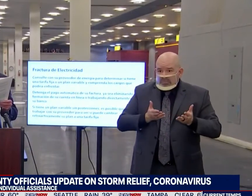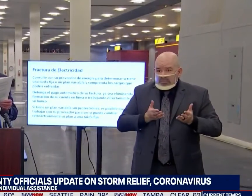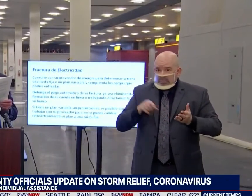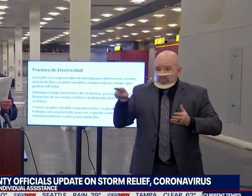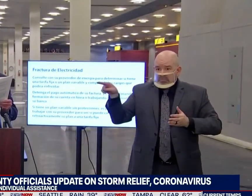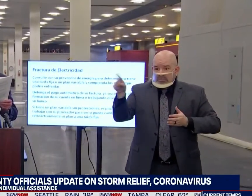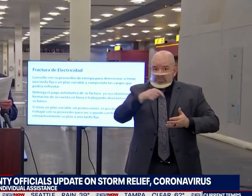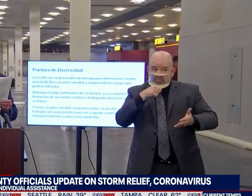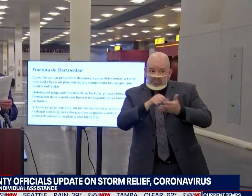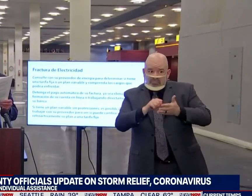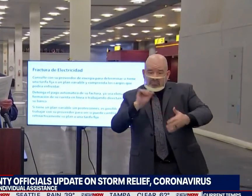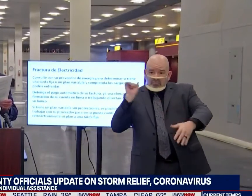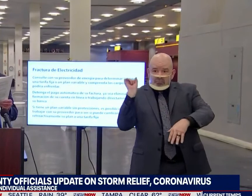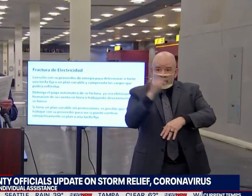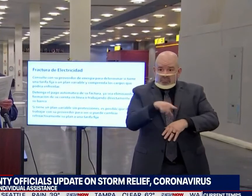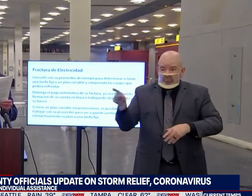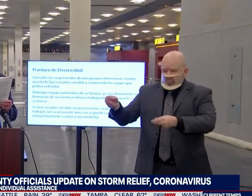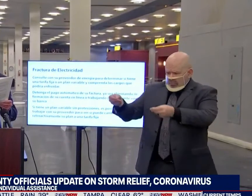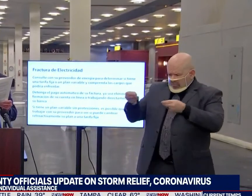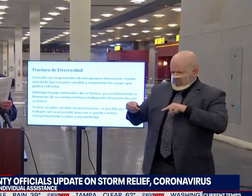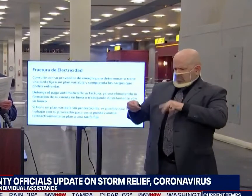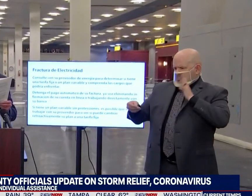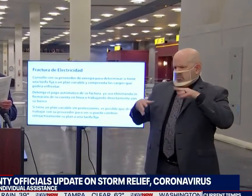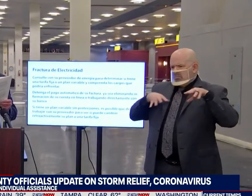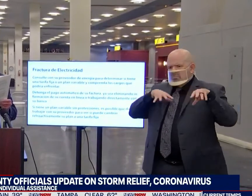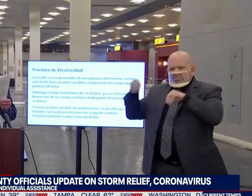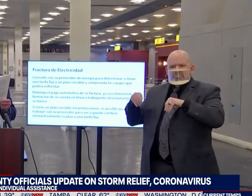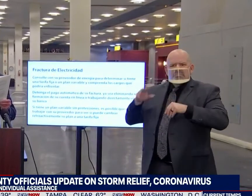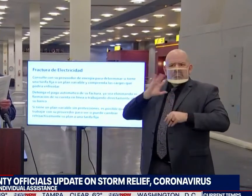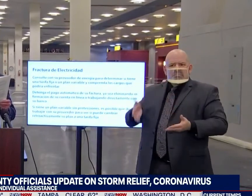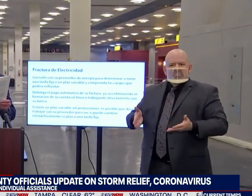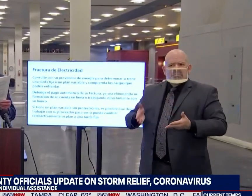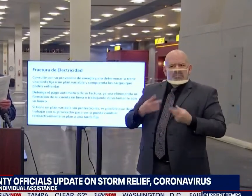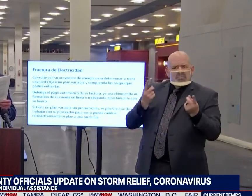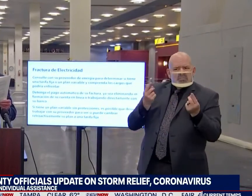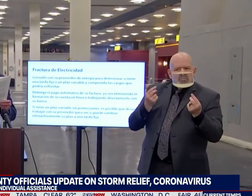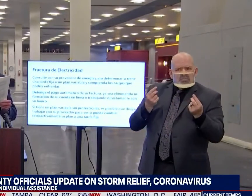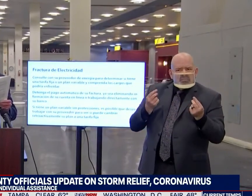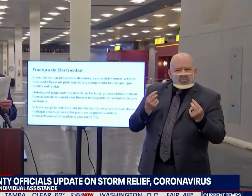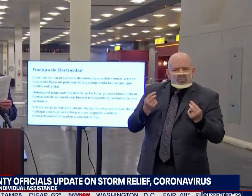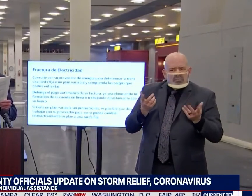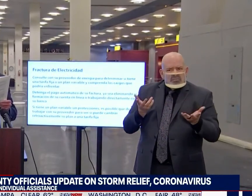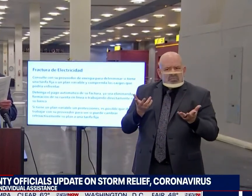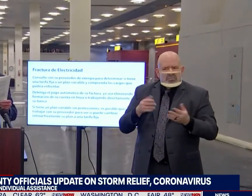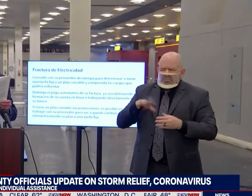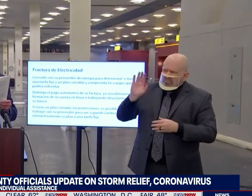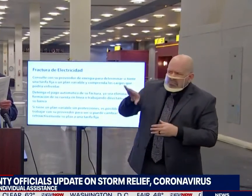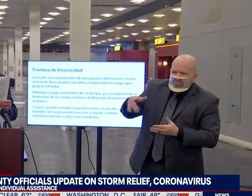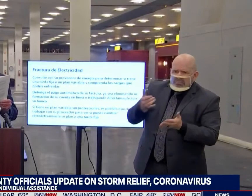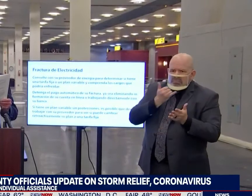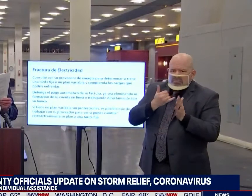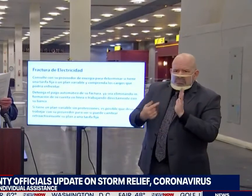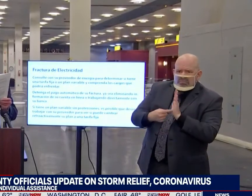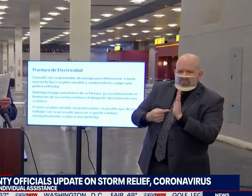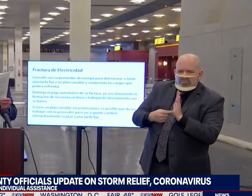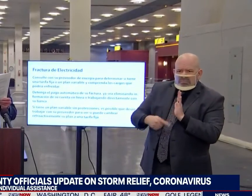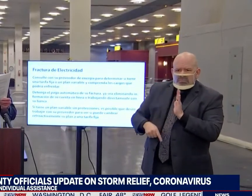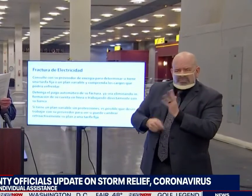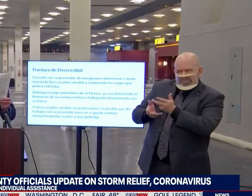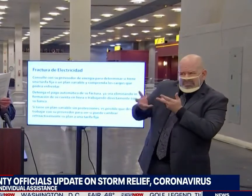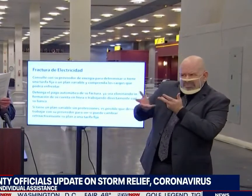customers can take the opportunity to correct any misunderstandings or incorrect information by the utility.